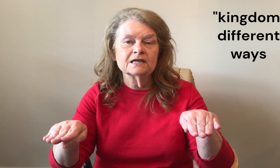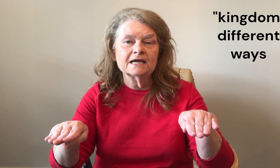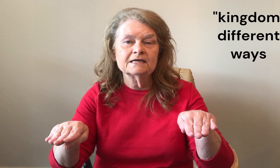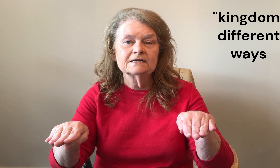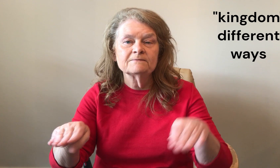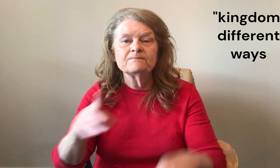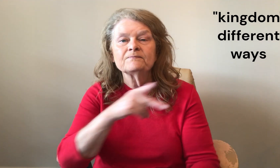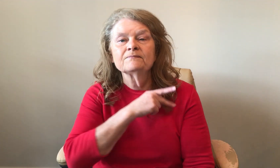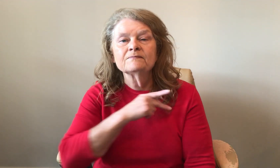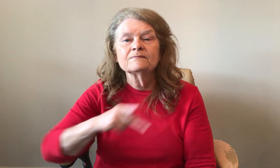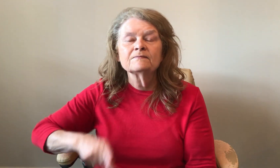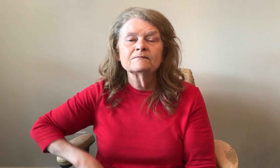land.